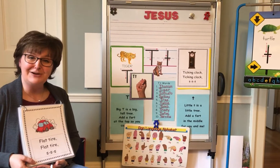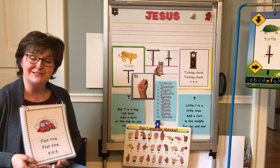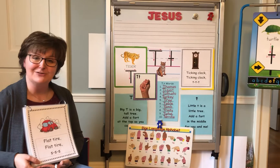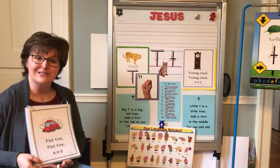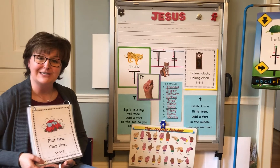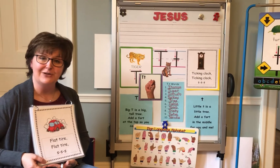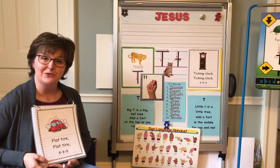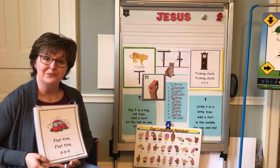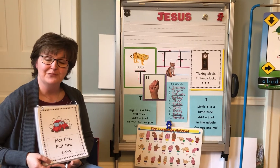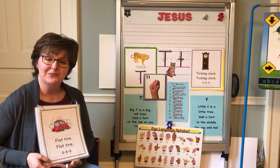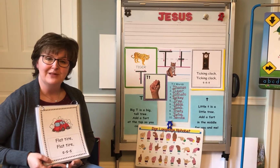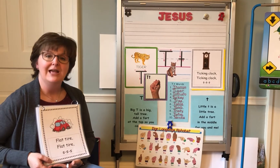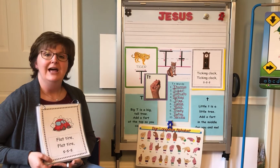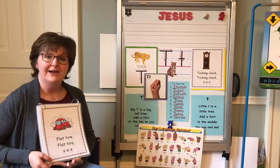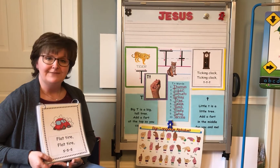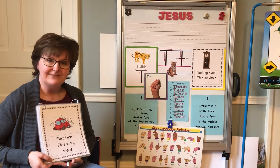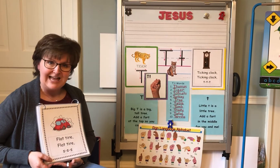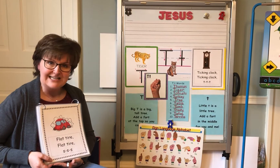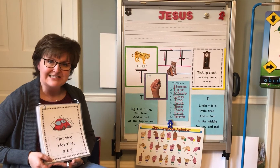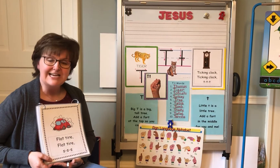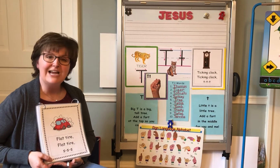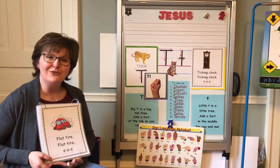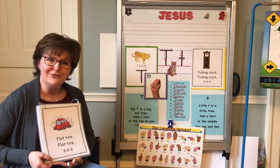sounds together. Flat tire,